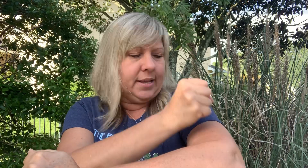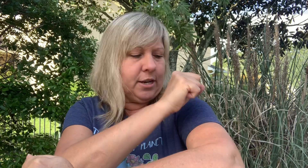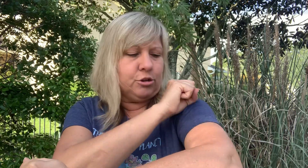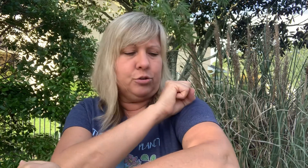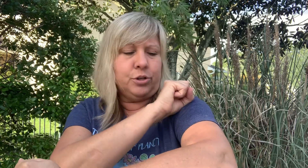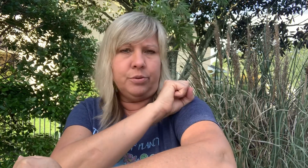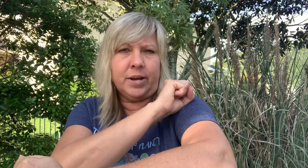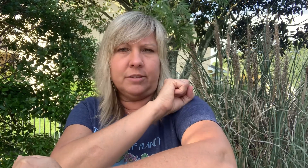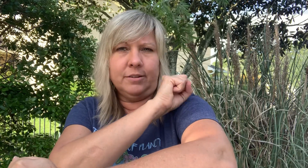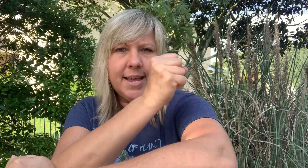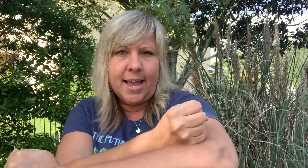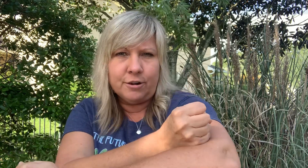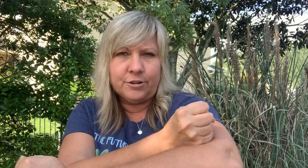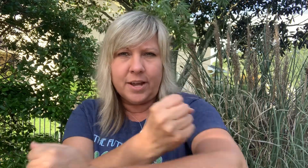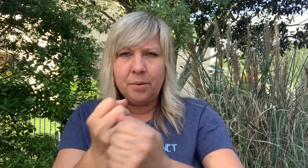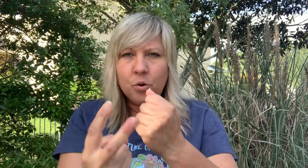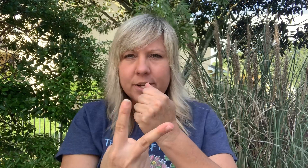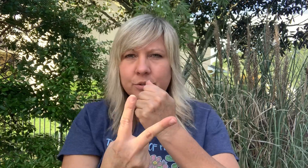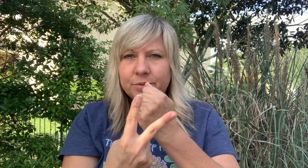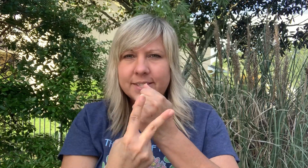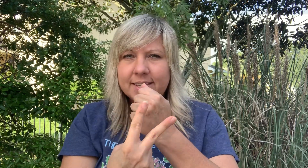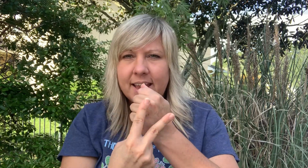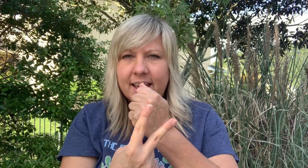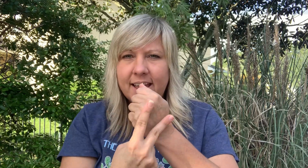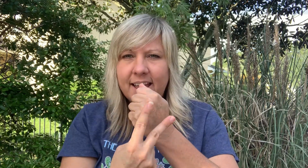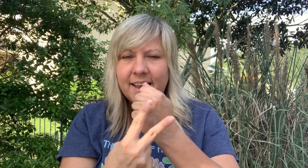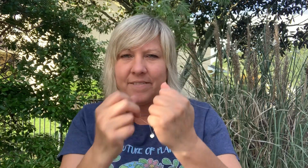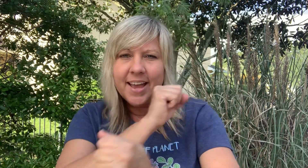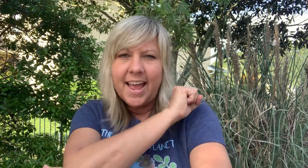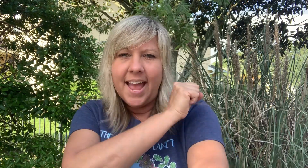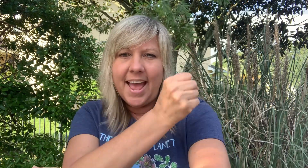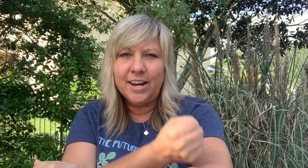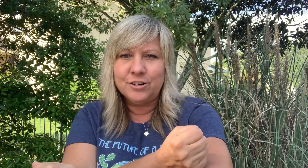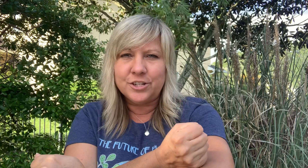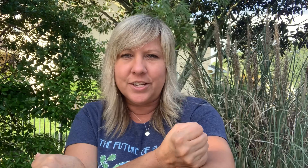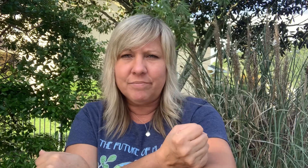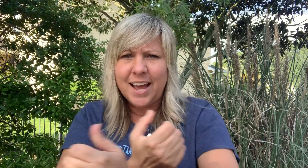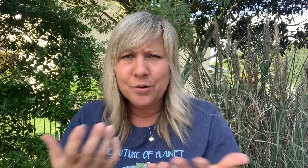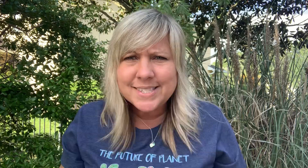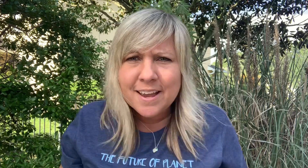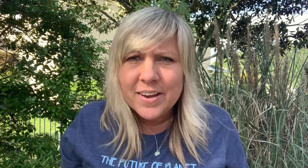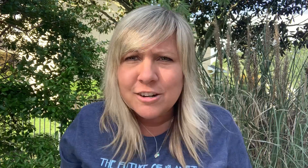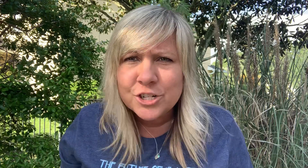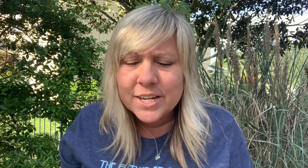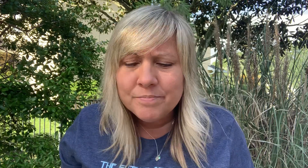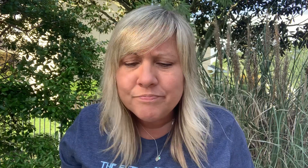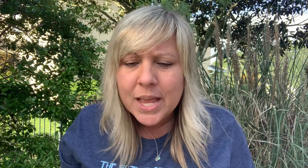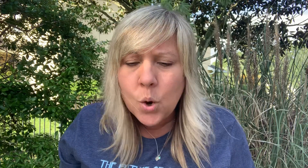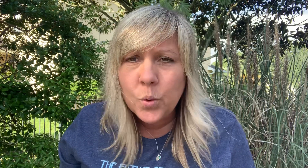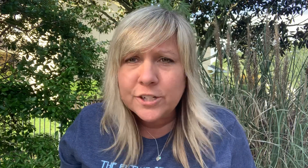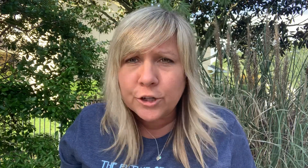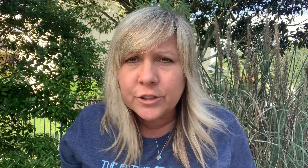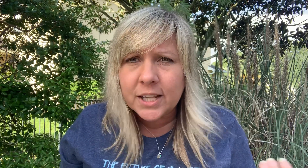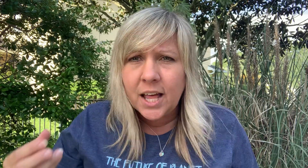you're doing your muscle energy. I'm going to save energy. How do we save energy? We turn the